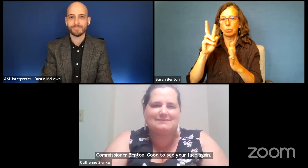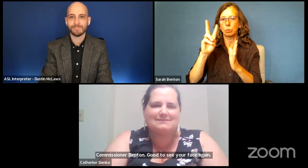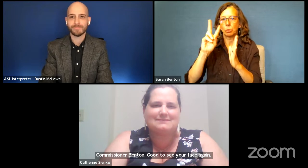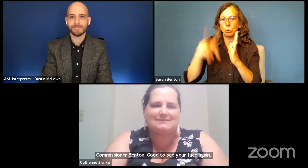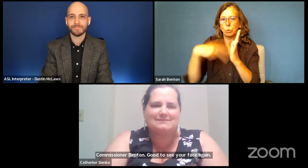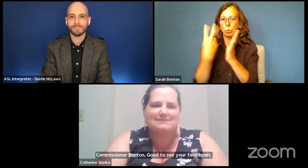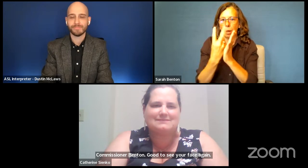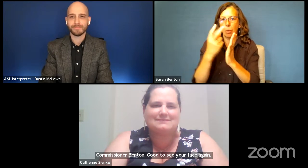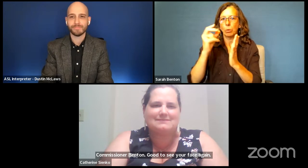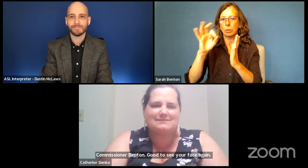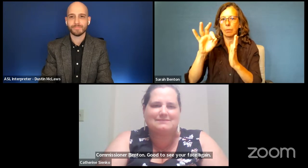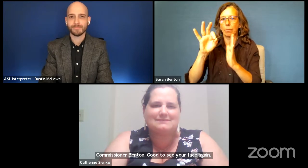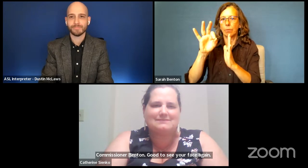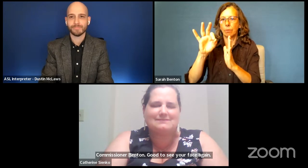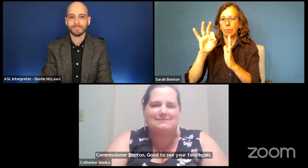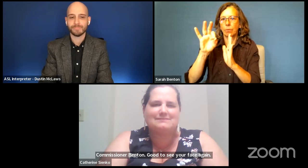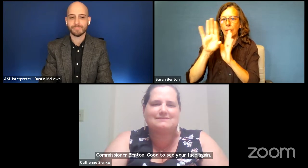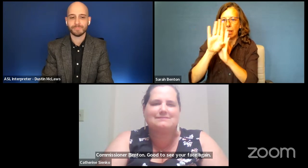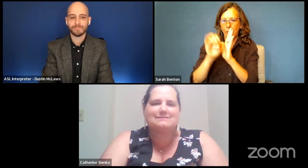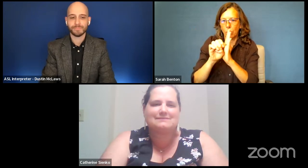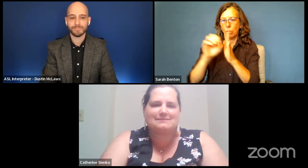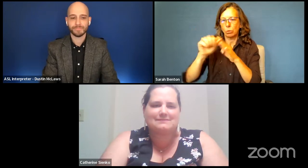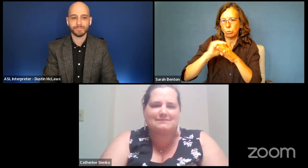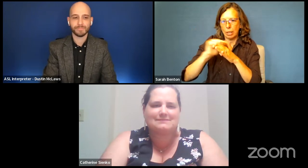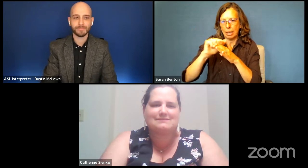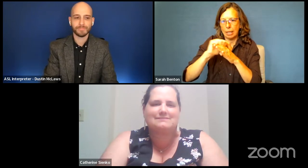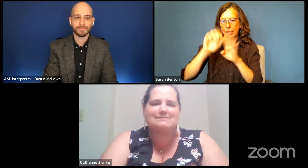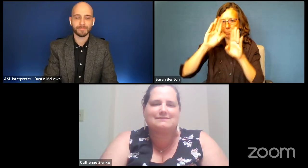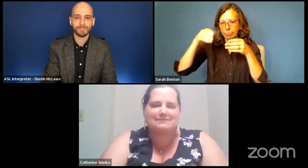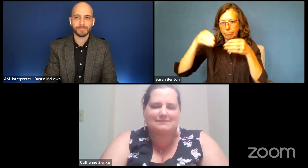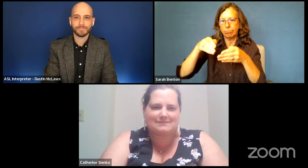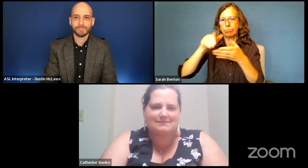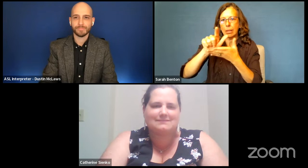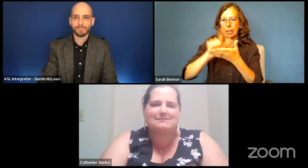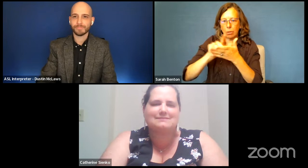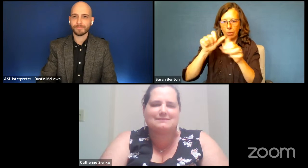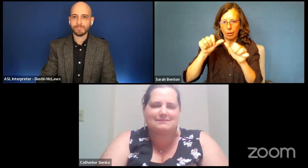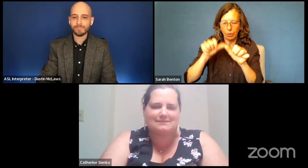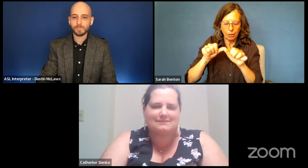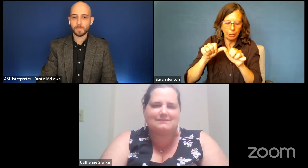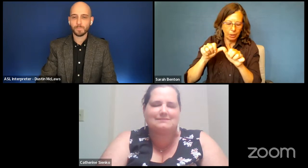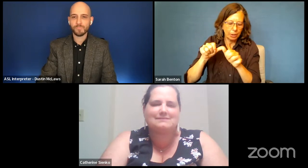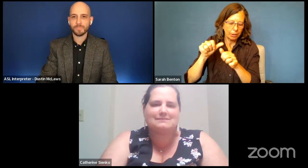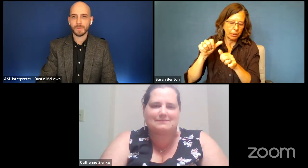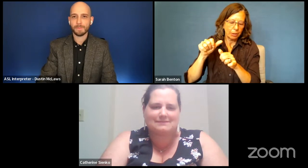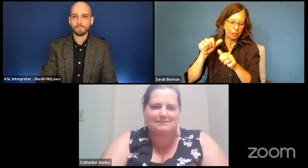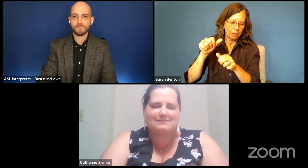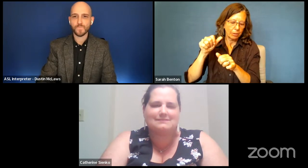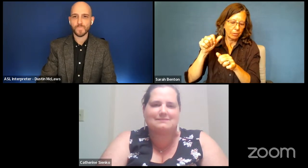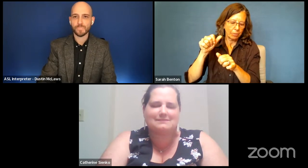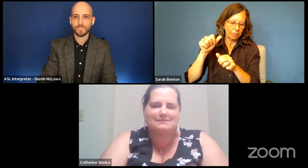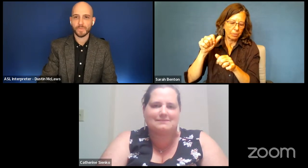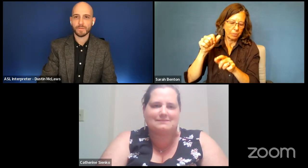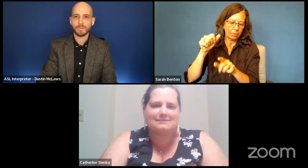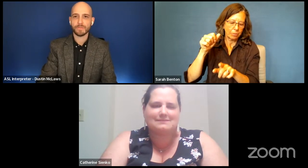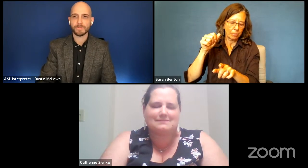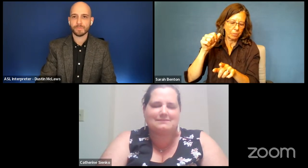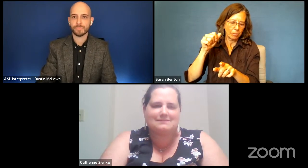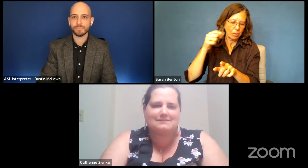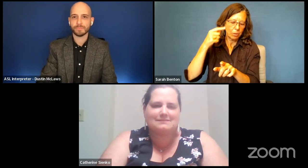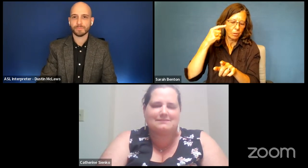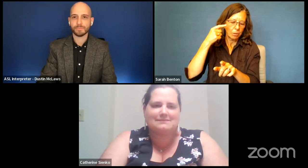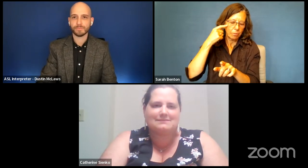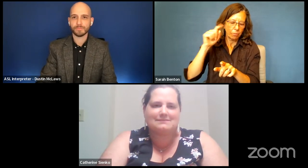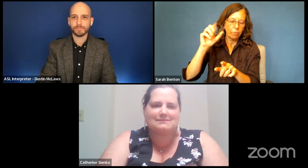that we request 2 hours of code of ethics training, specifically in